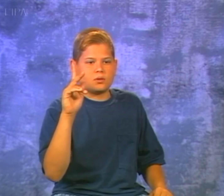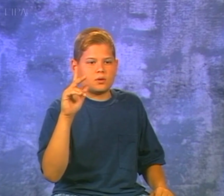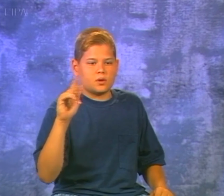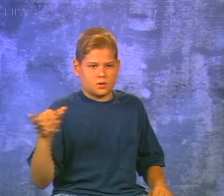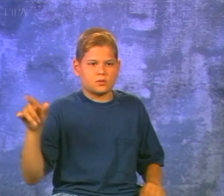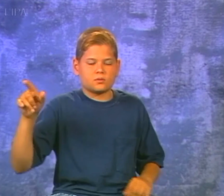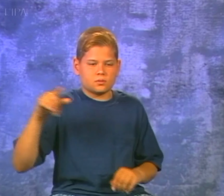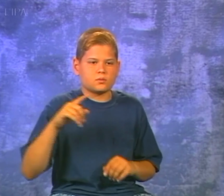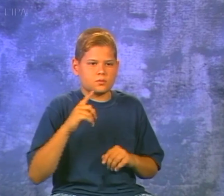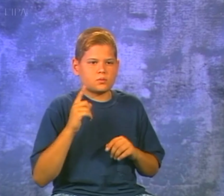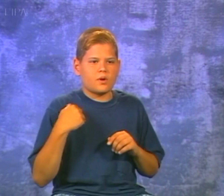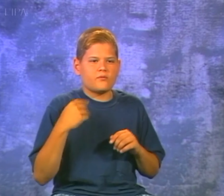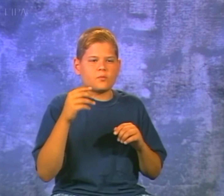coasters.